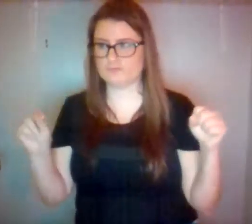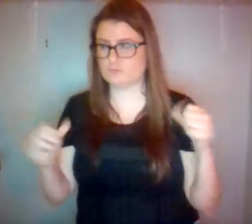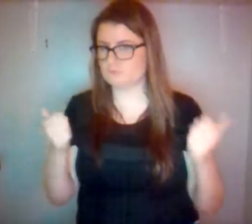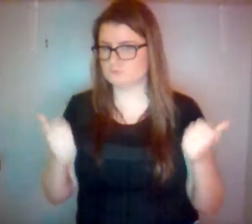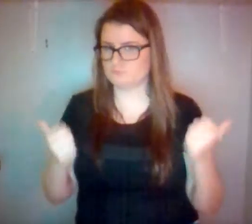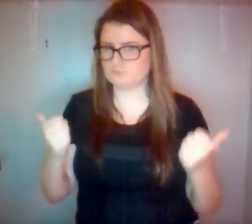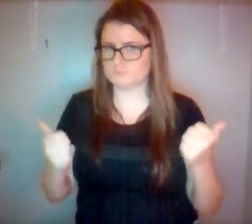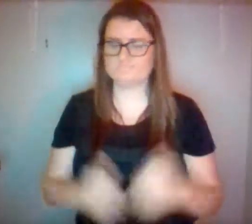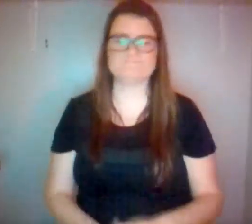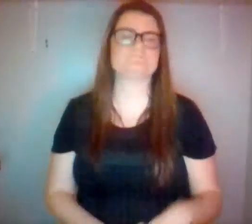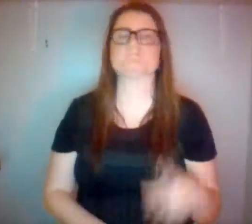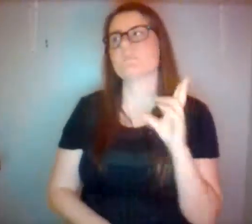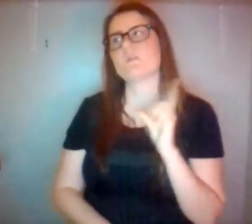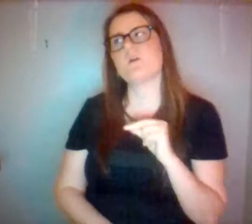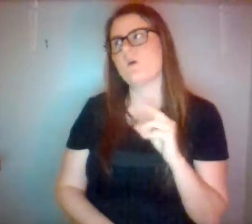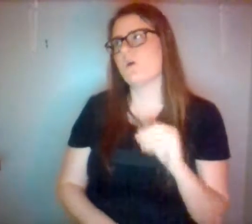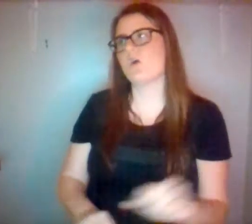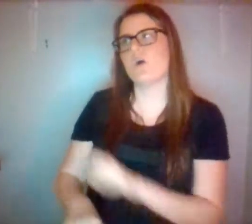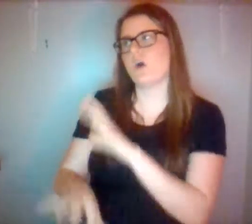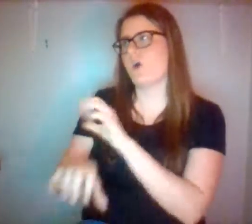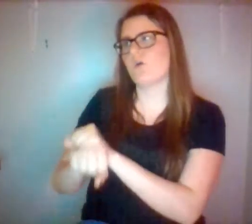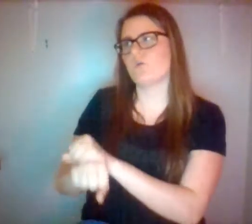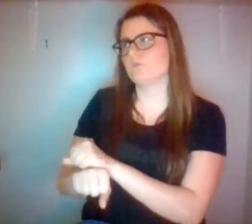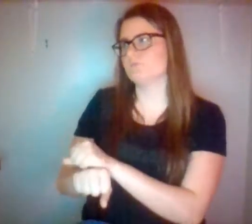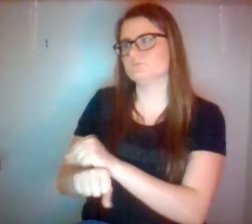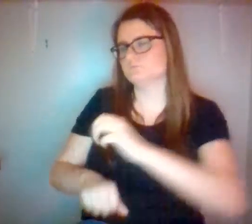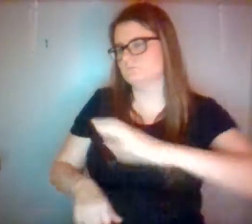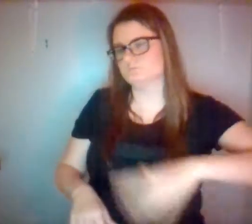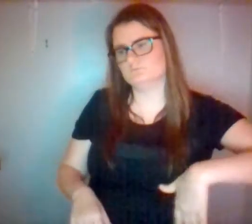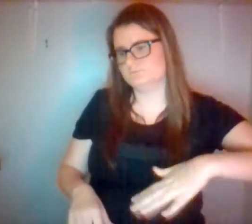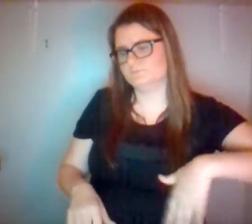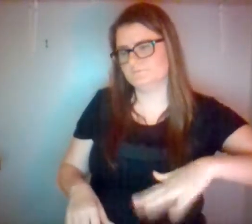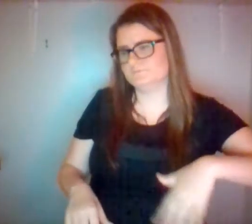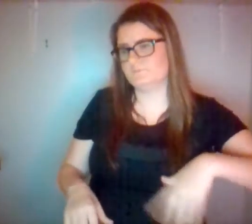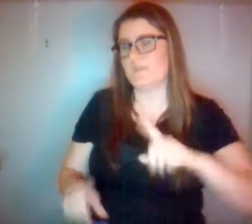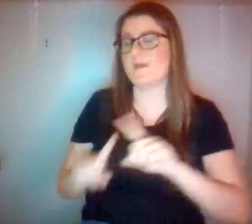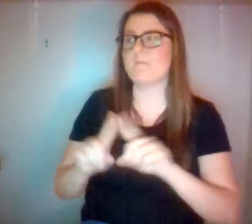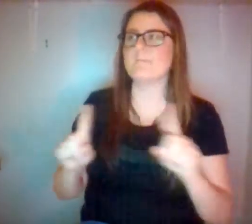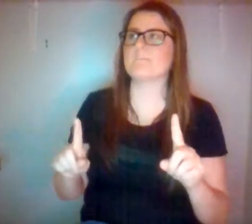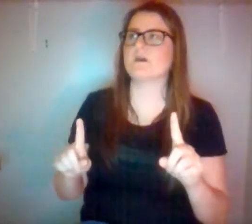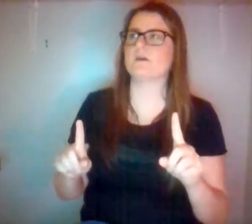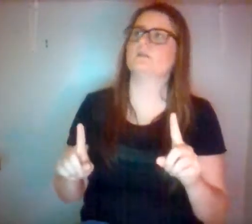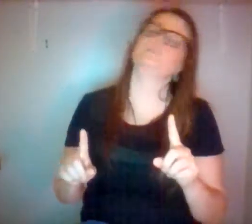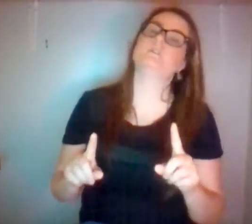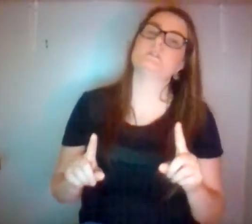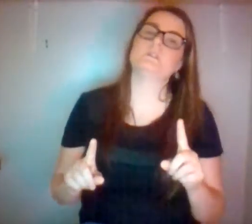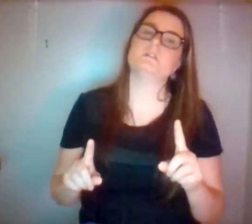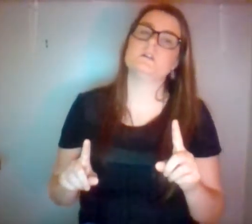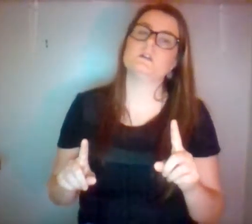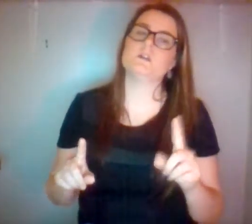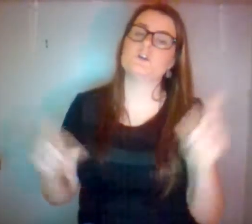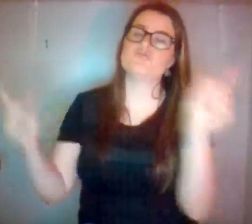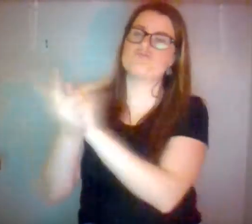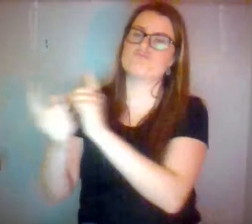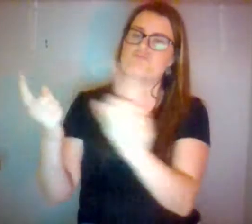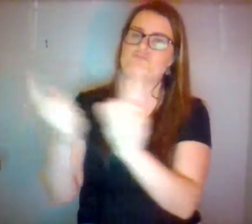city. Tell them there will be a meeting tonight at my house to discuss the Jesus problem. By the time it was